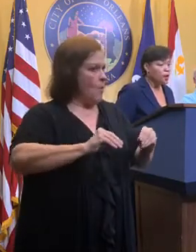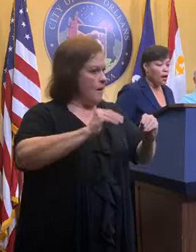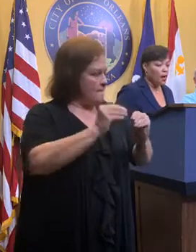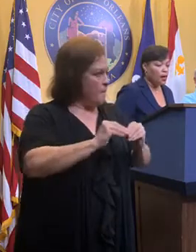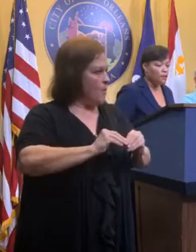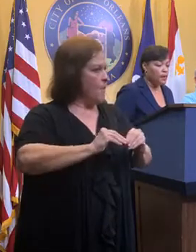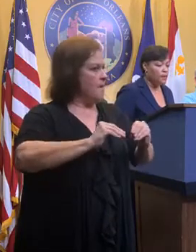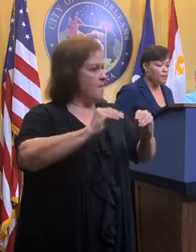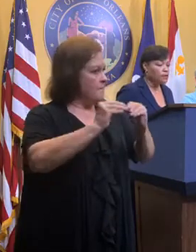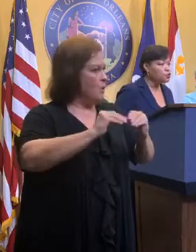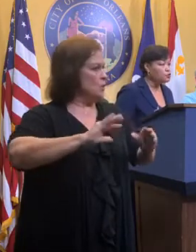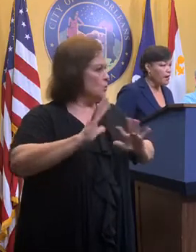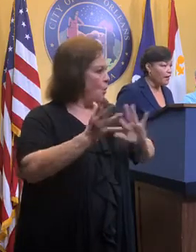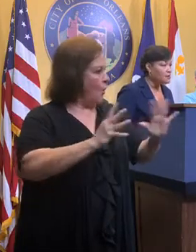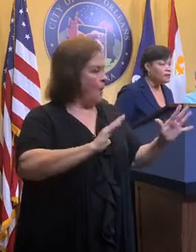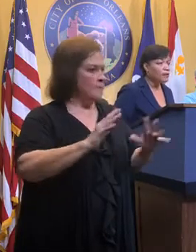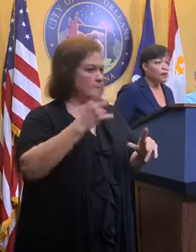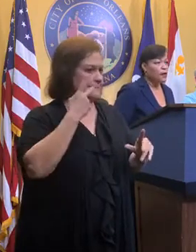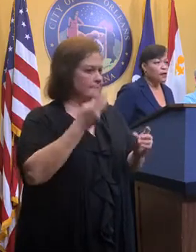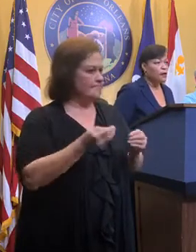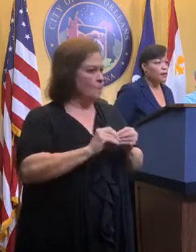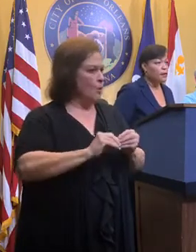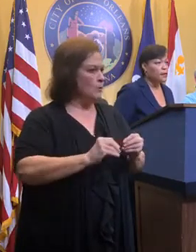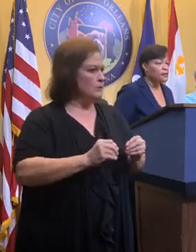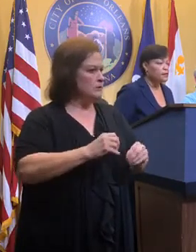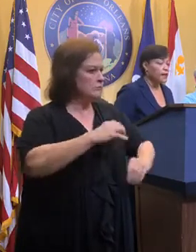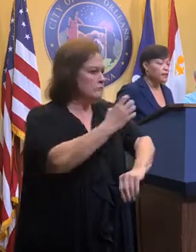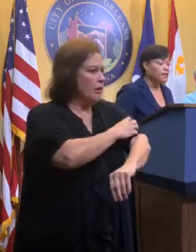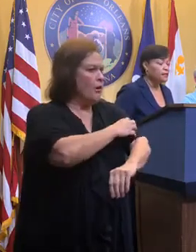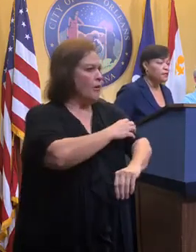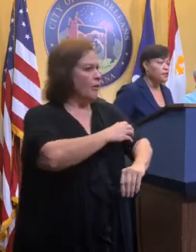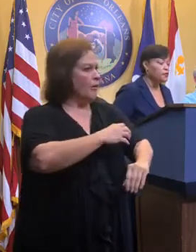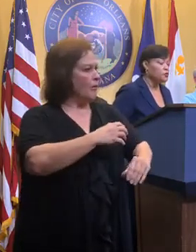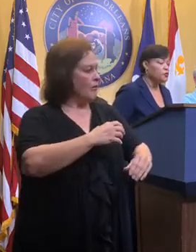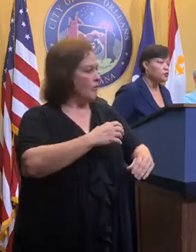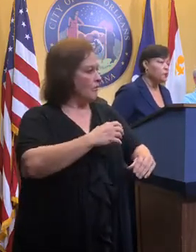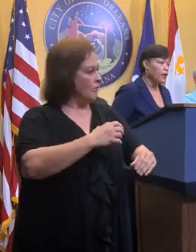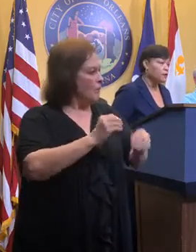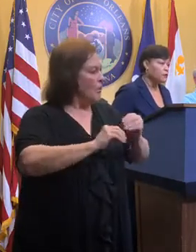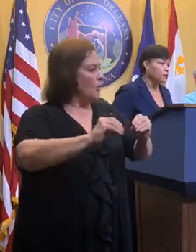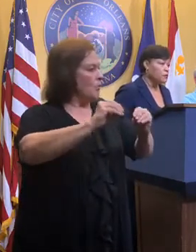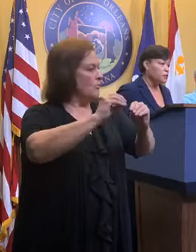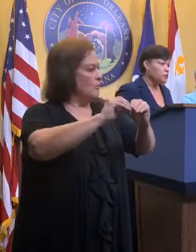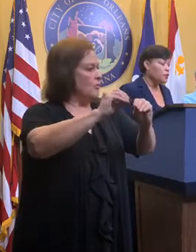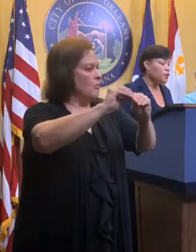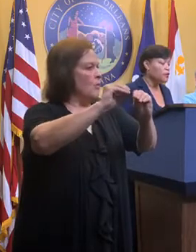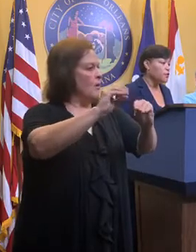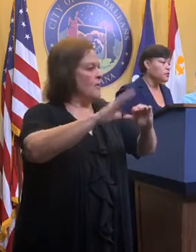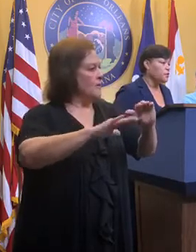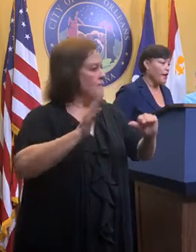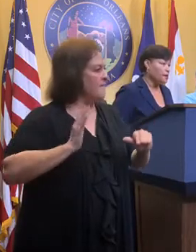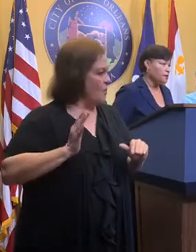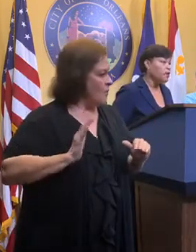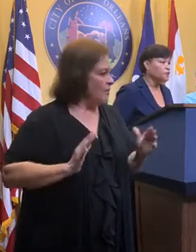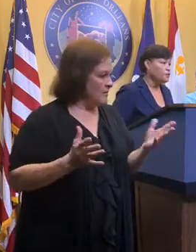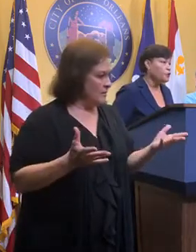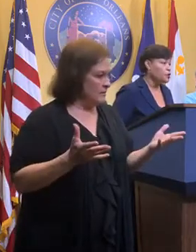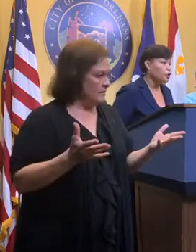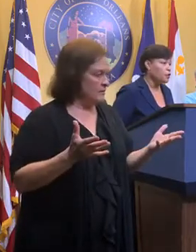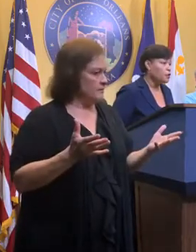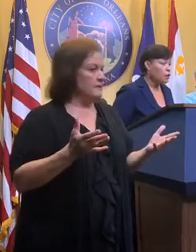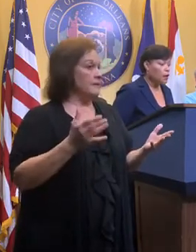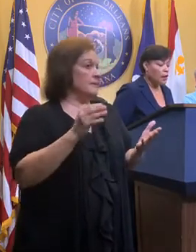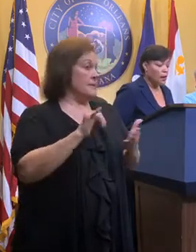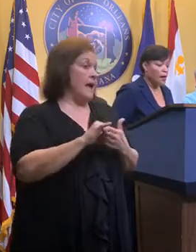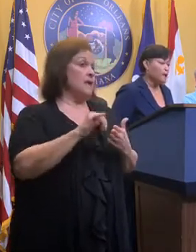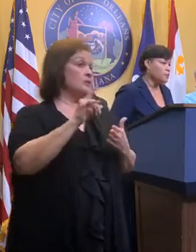frequency, the strength is a testament to what we could expect in the